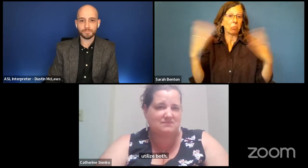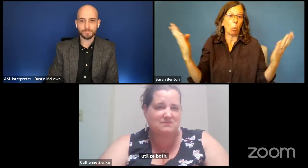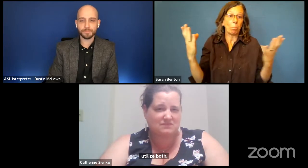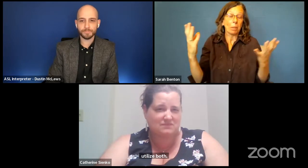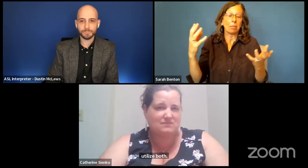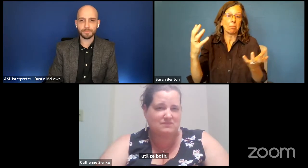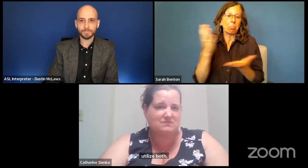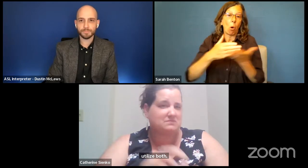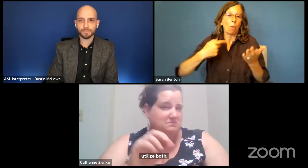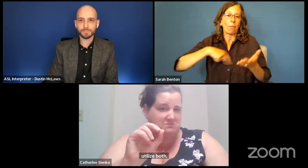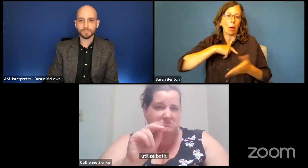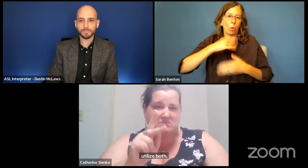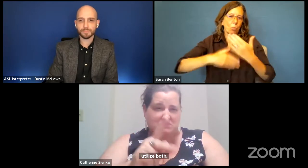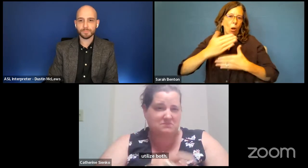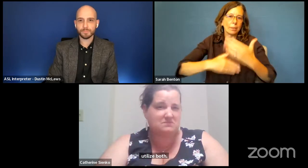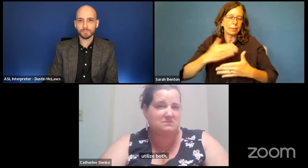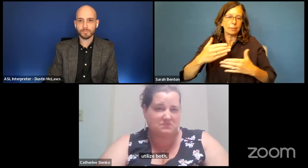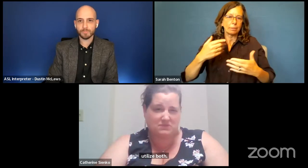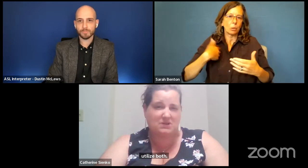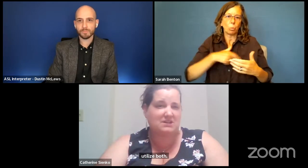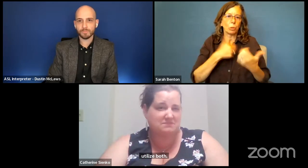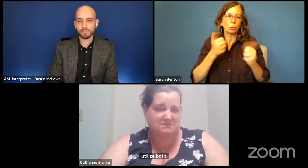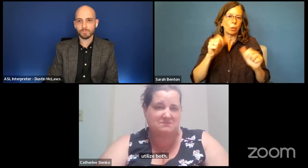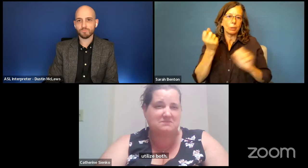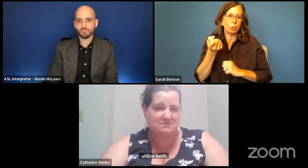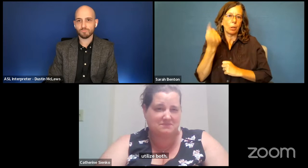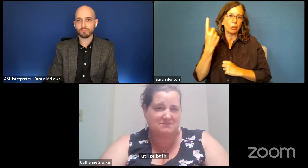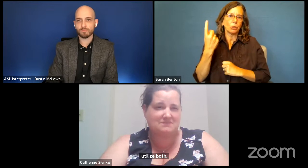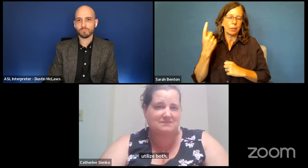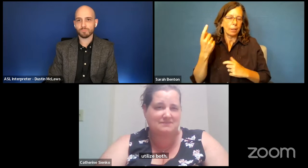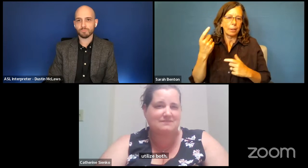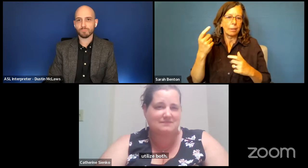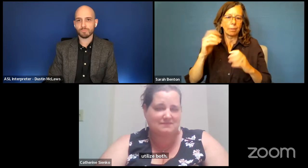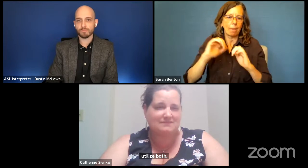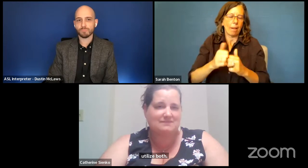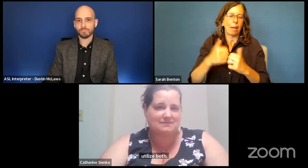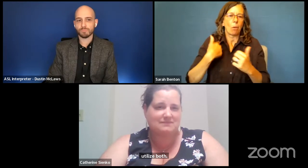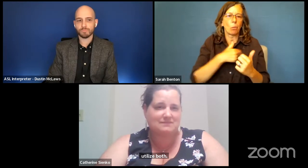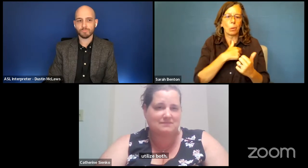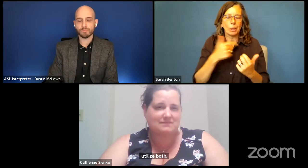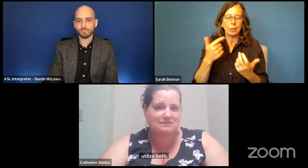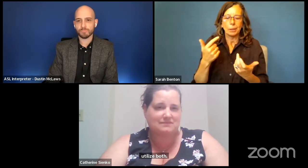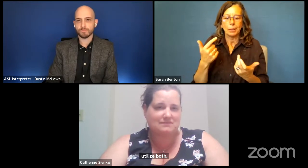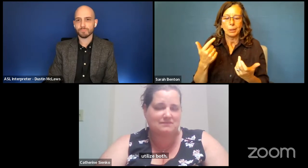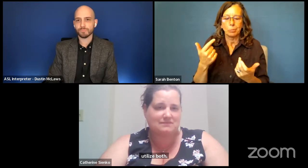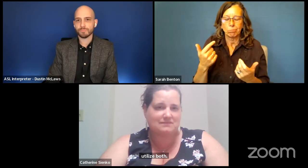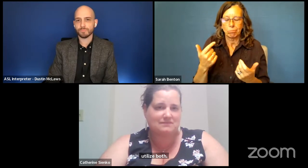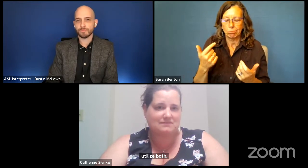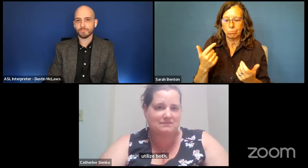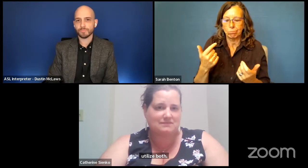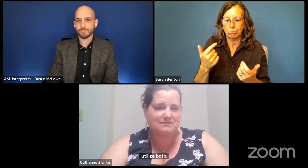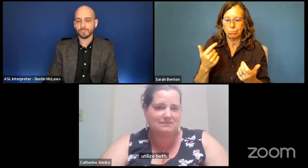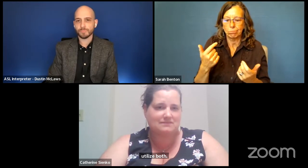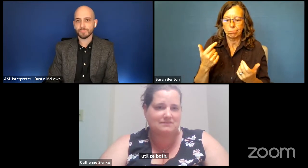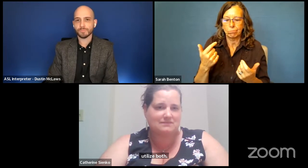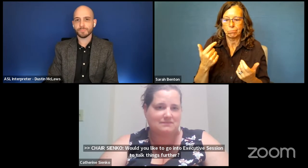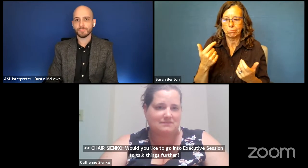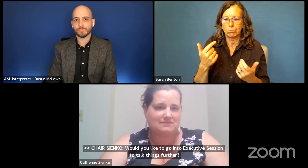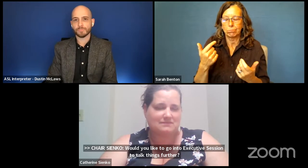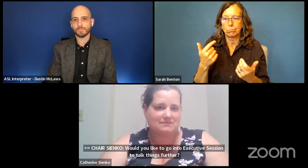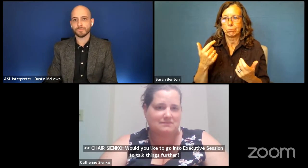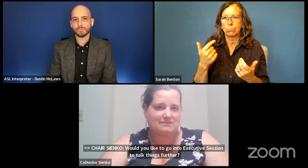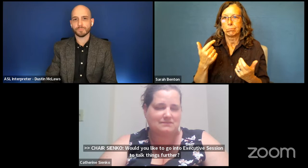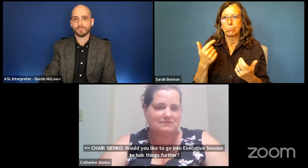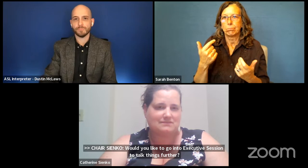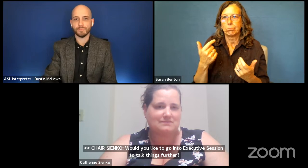necessary. No, this is an open part of our process, and we just need to, move through